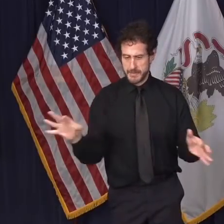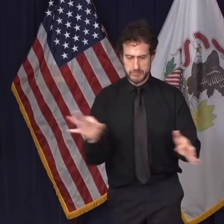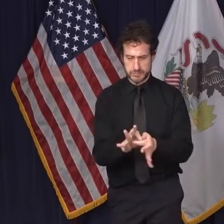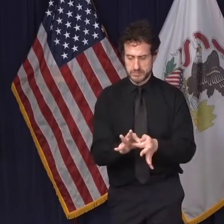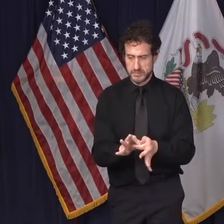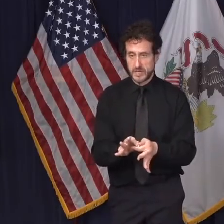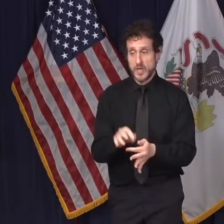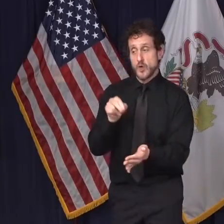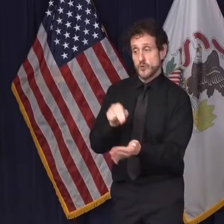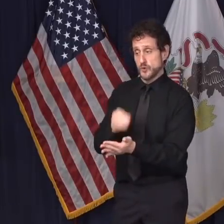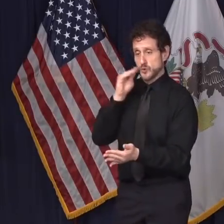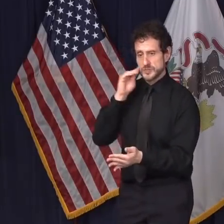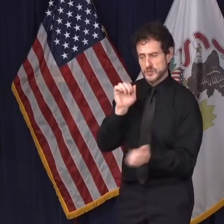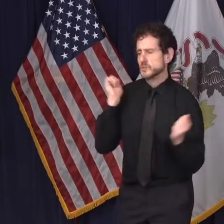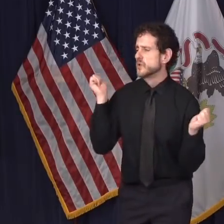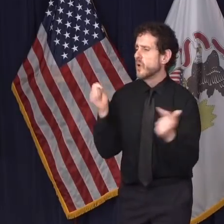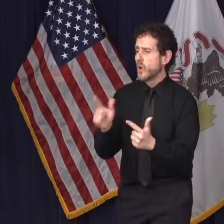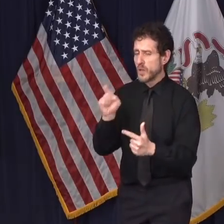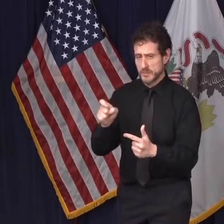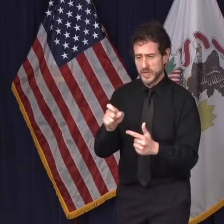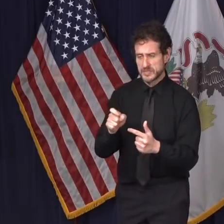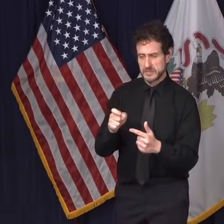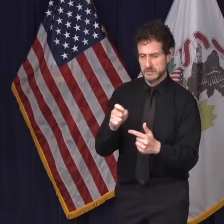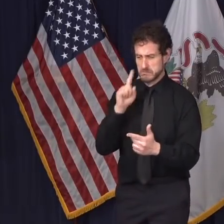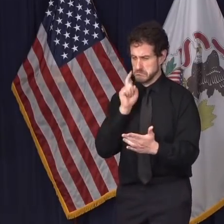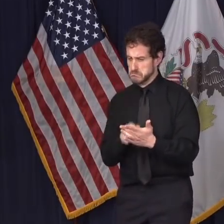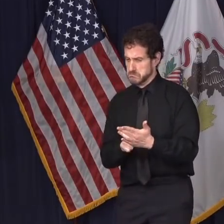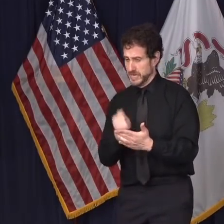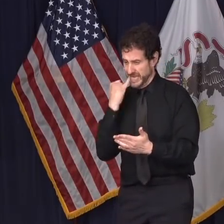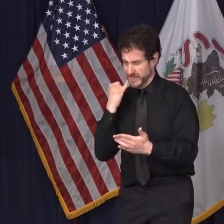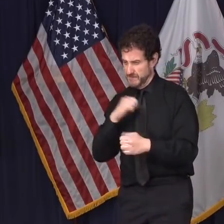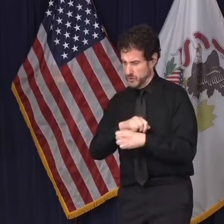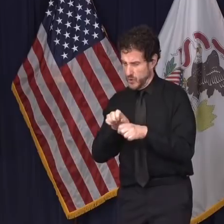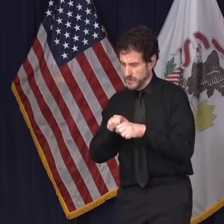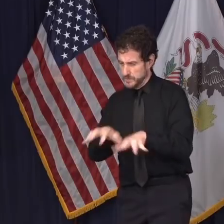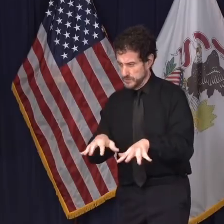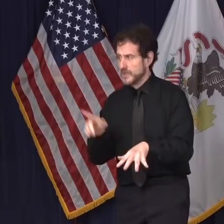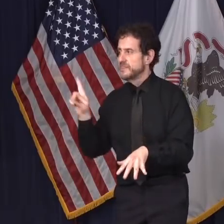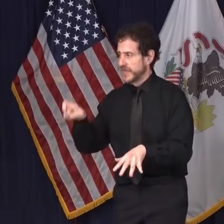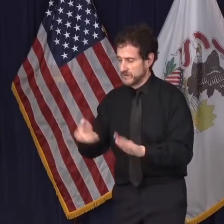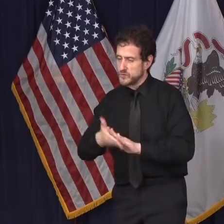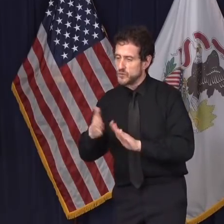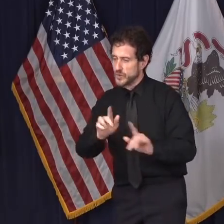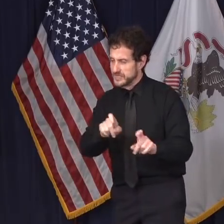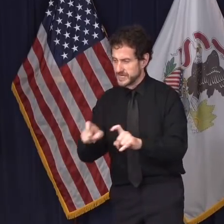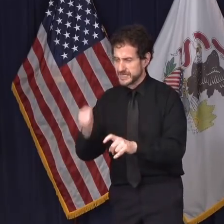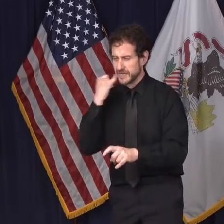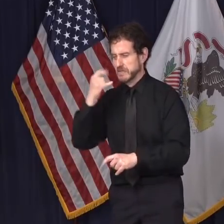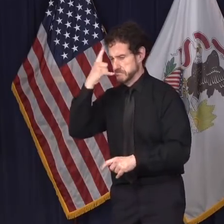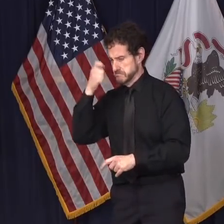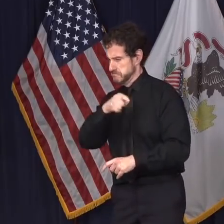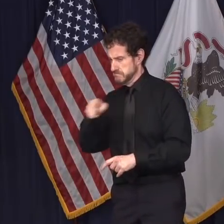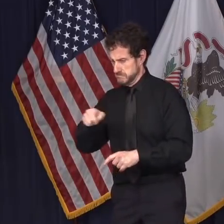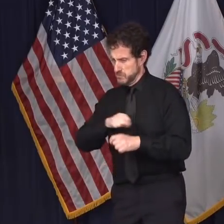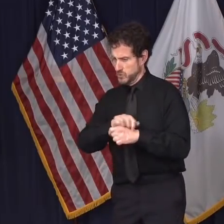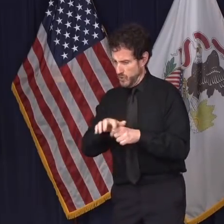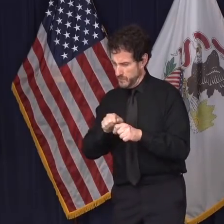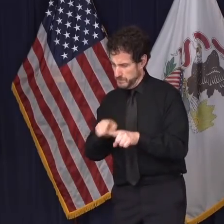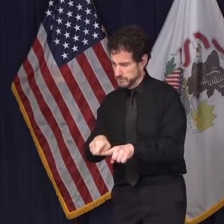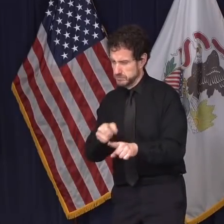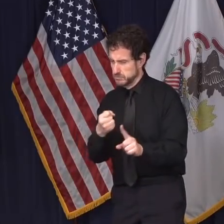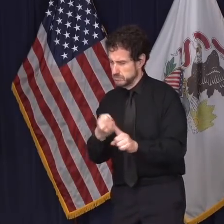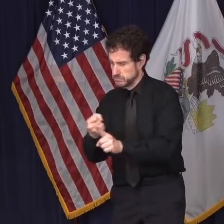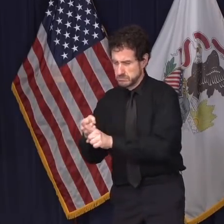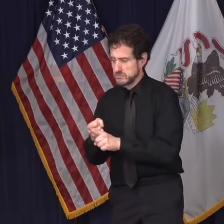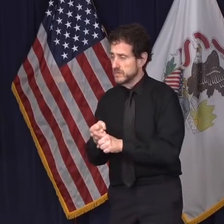homes to conduct testing when experiencing an outbreak, when an outbreak is suspected, periodic testing even when